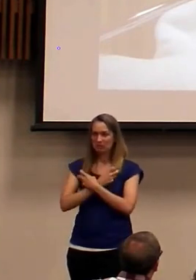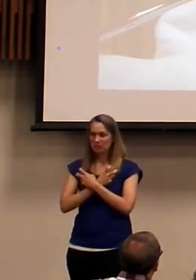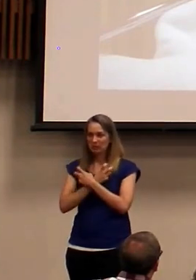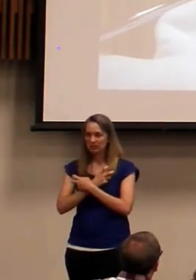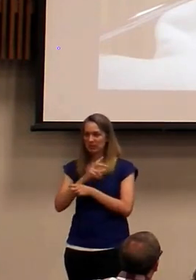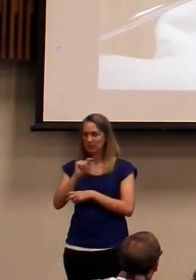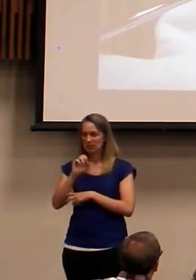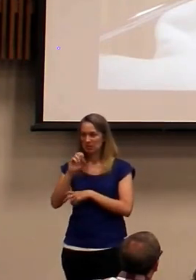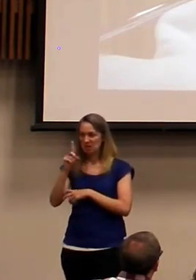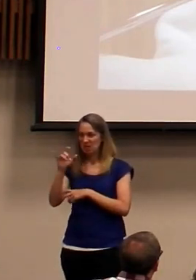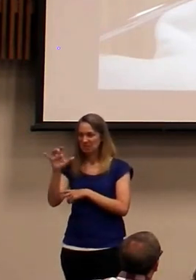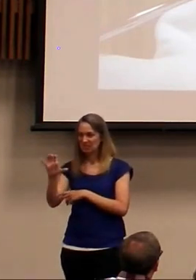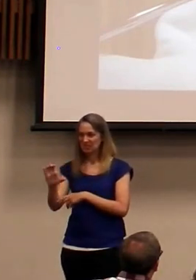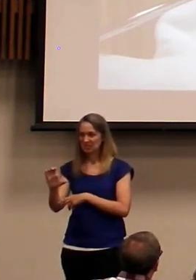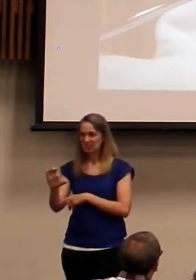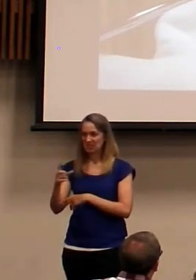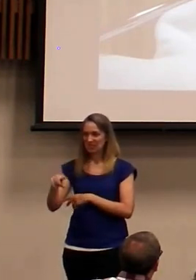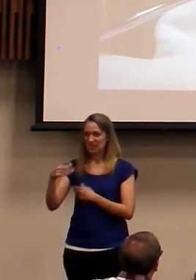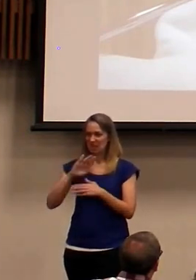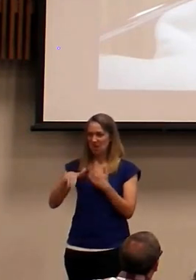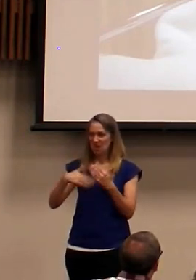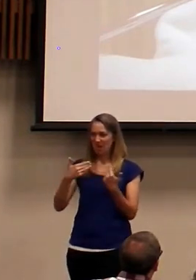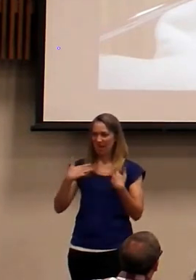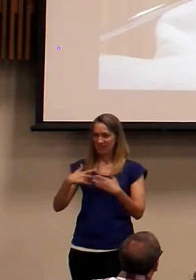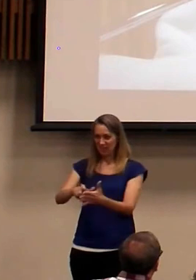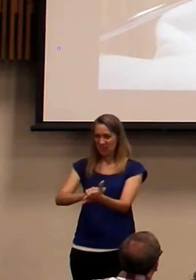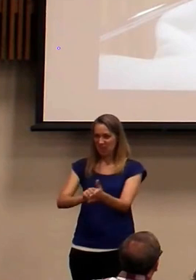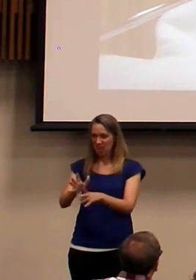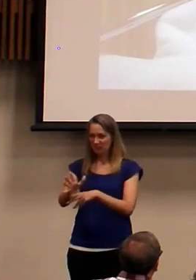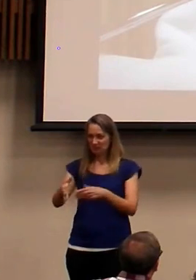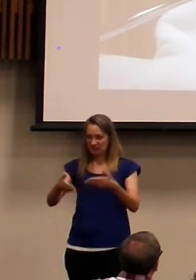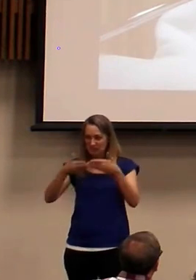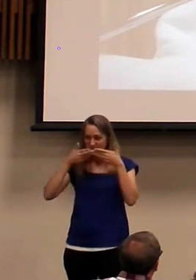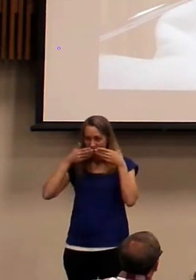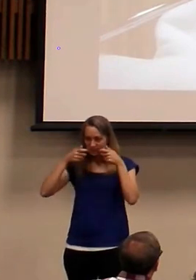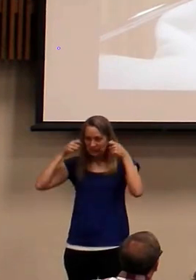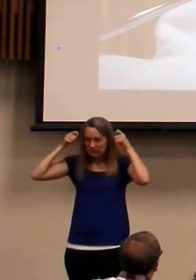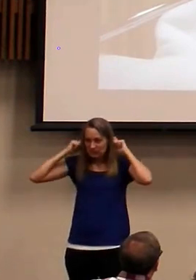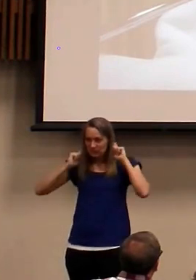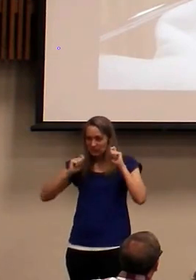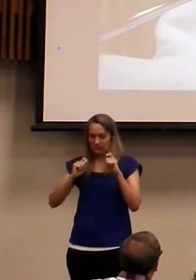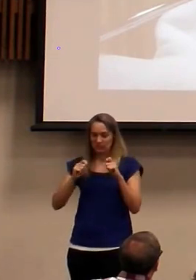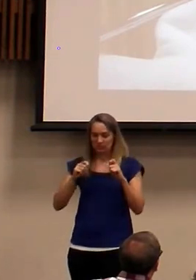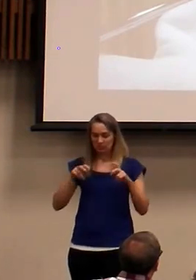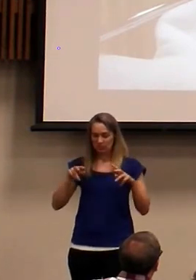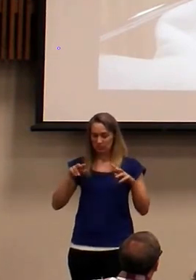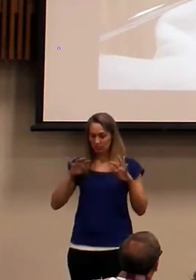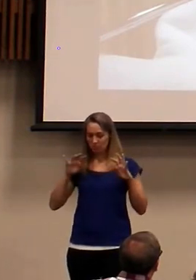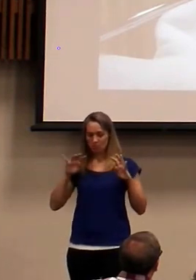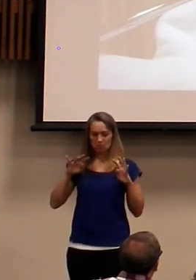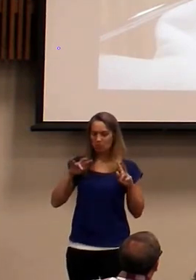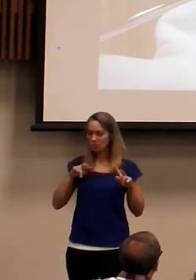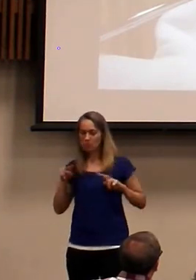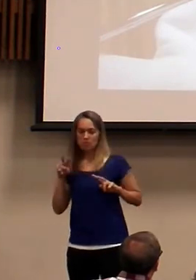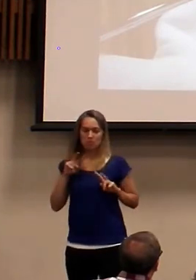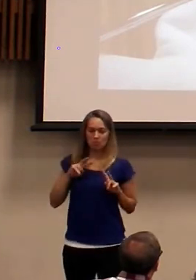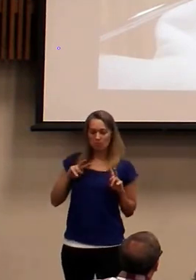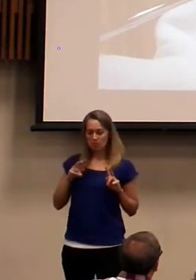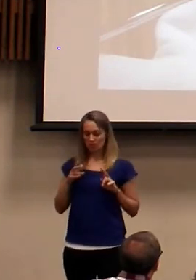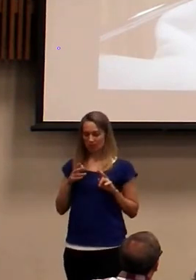of them wearing little masks and gloves, gathering around the bed. I still remember all those things, maybe